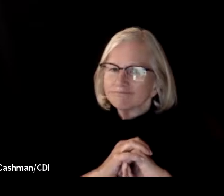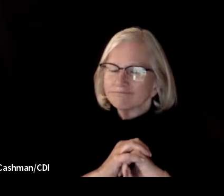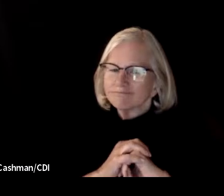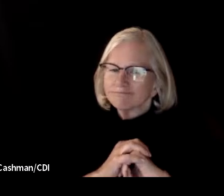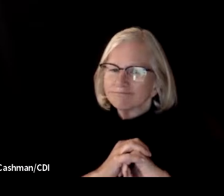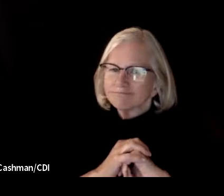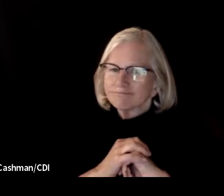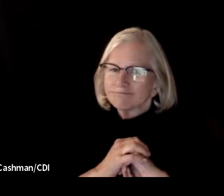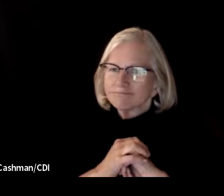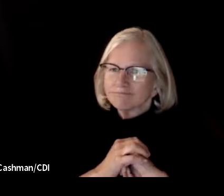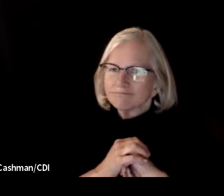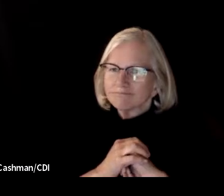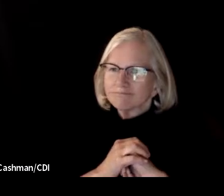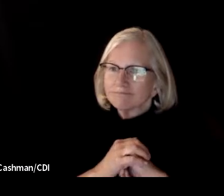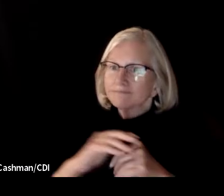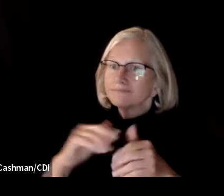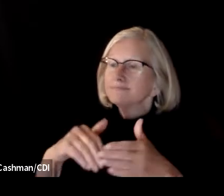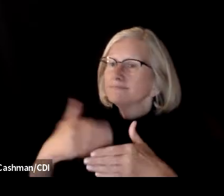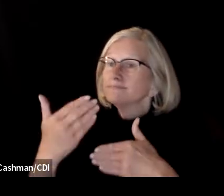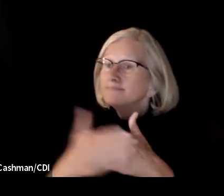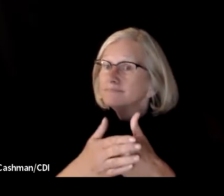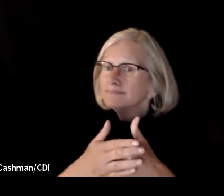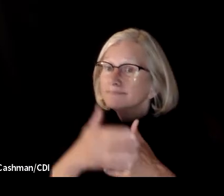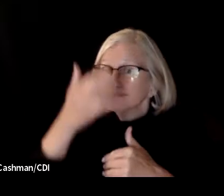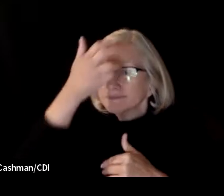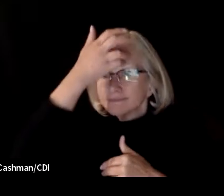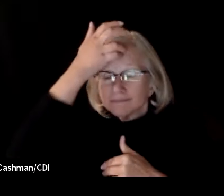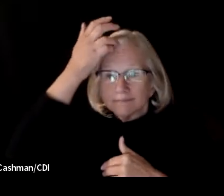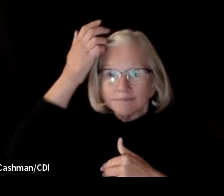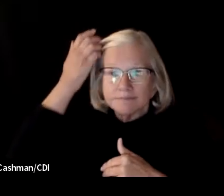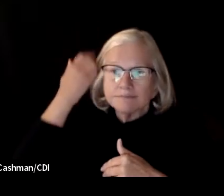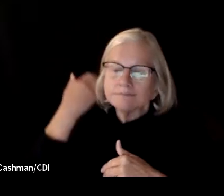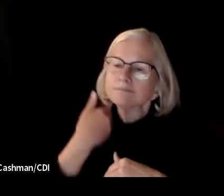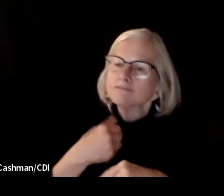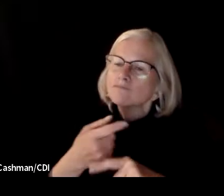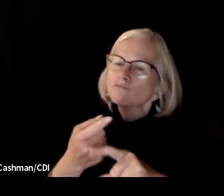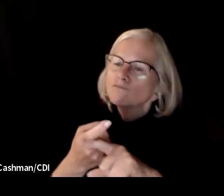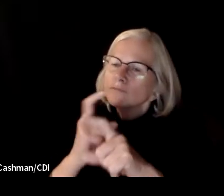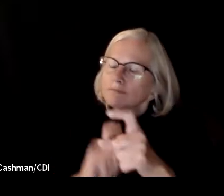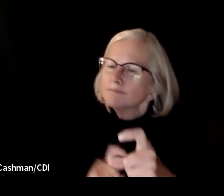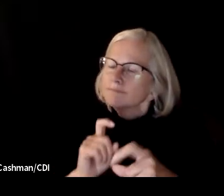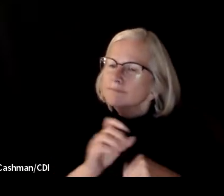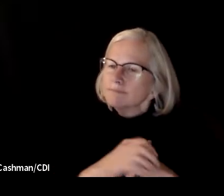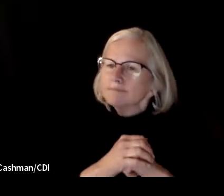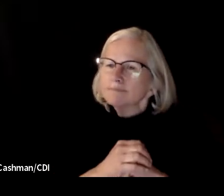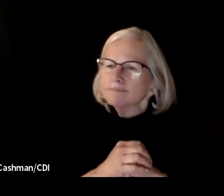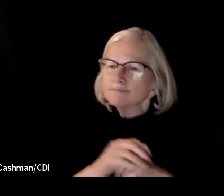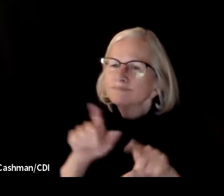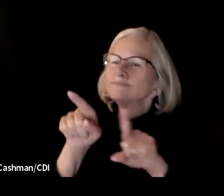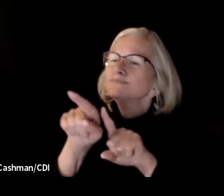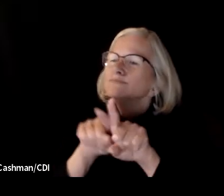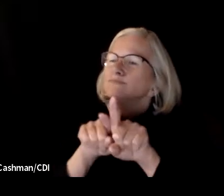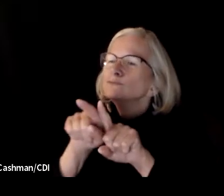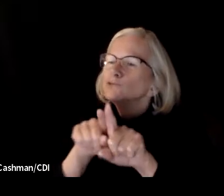Okay, next question from with Aaron Golden from Spark Tribune. Your line is open.